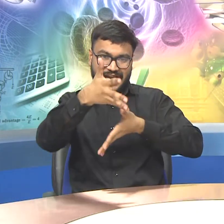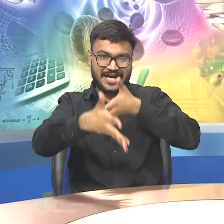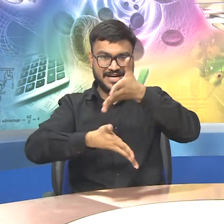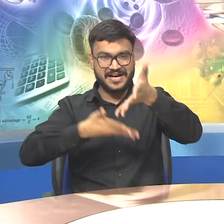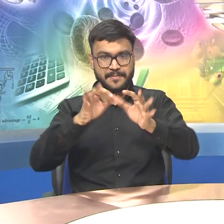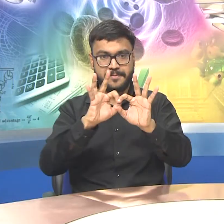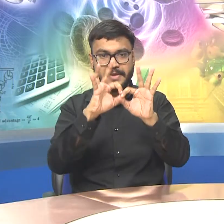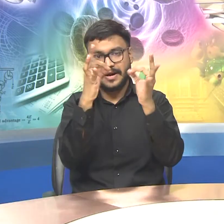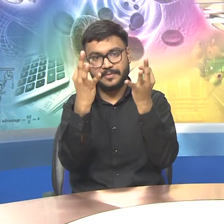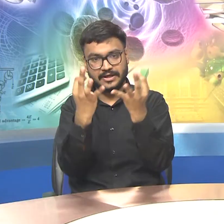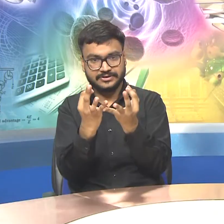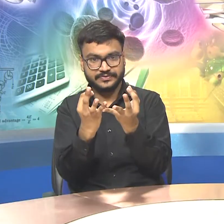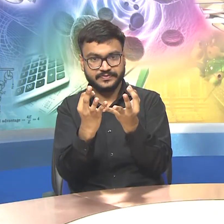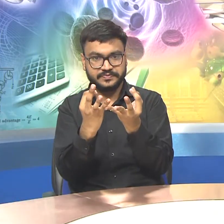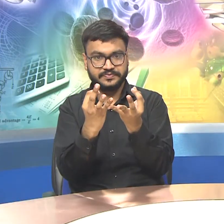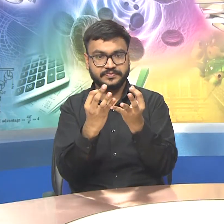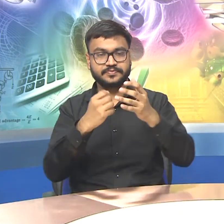First one is sign families.